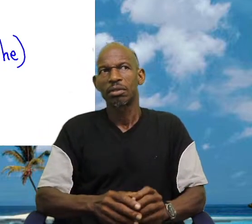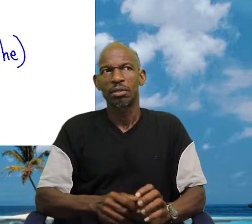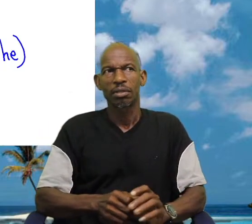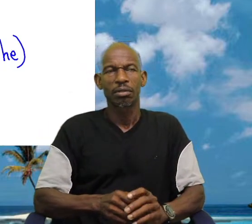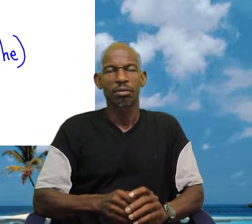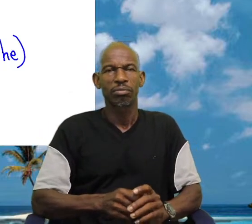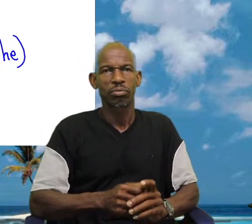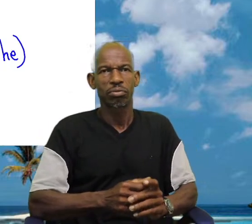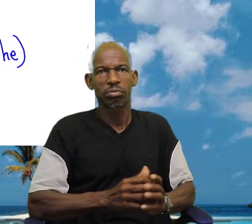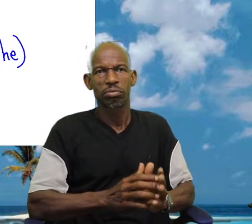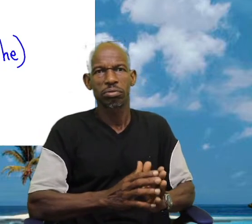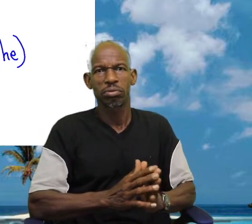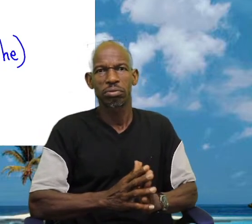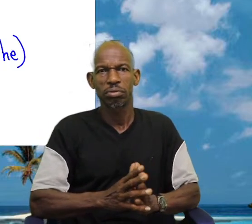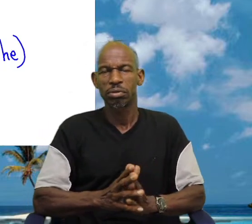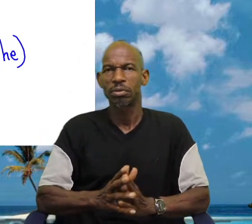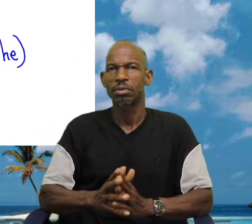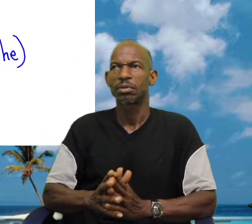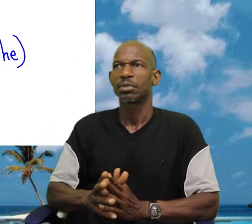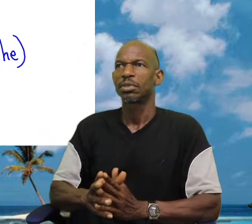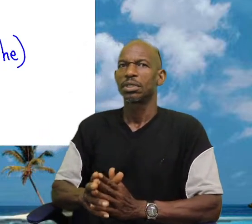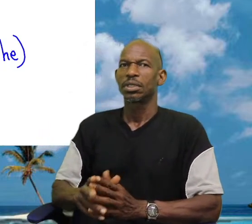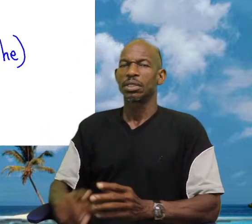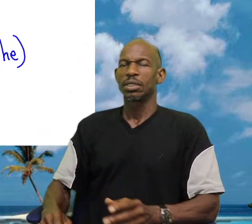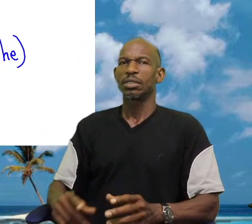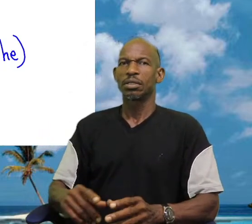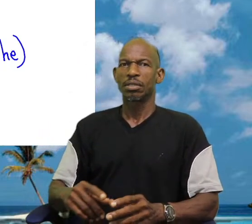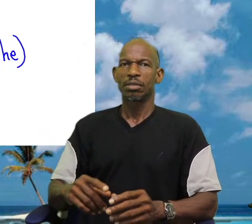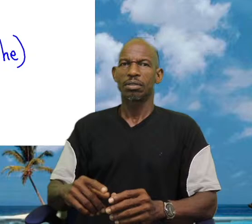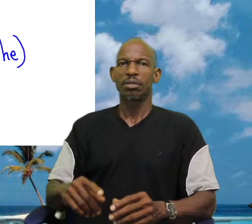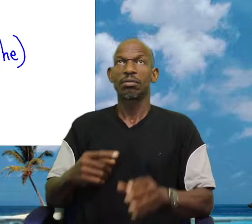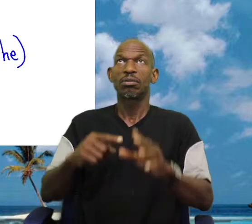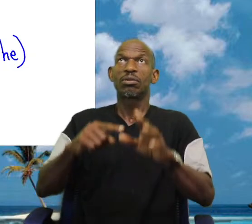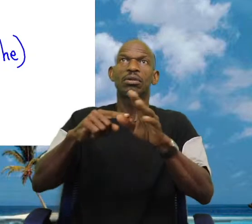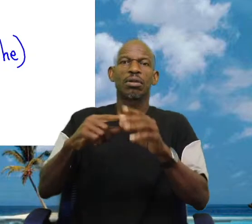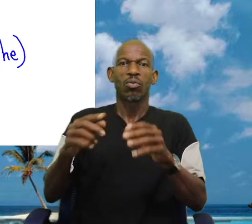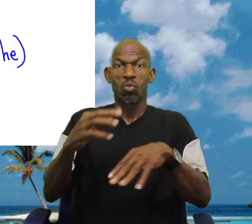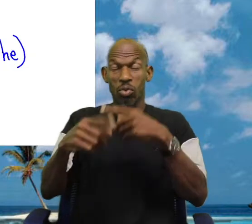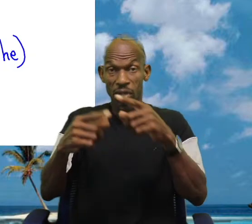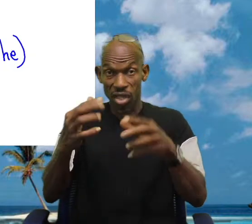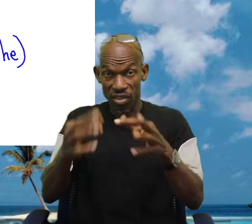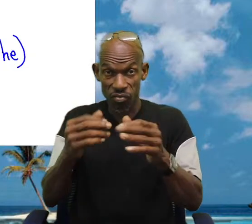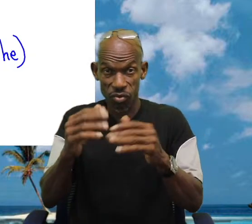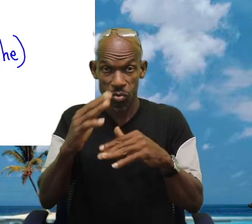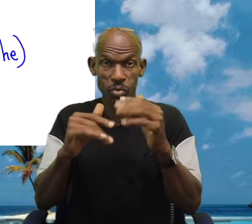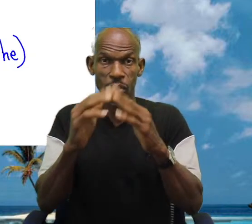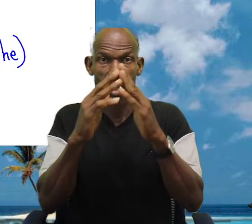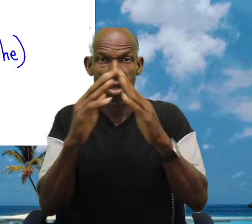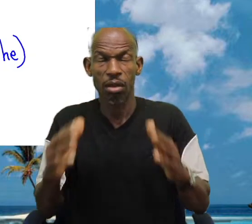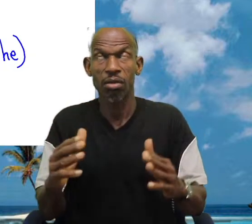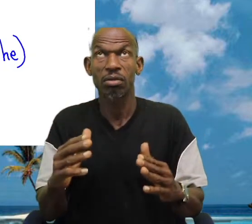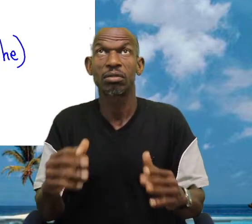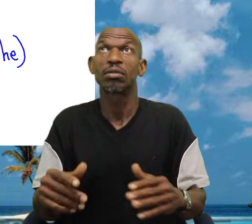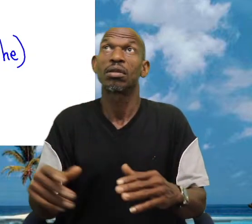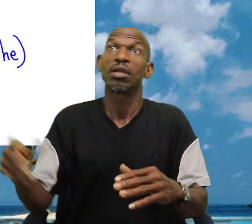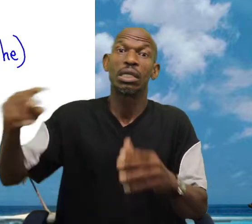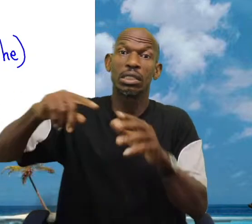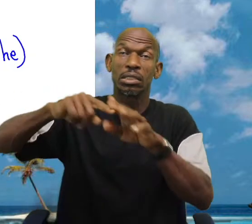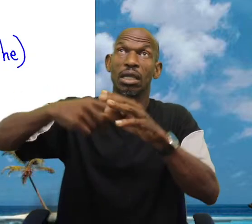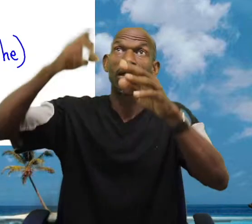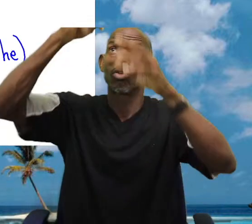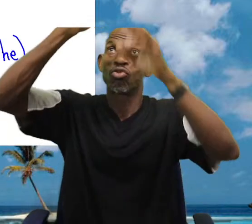roof where it finish, all right, and you start painting. No, you have to start with the foundation.